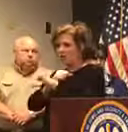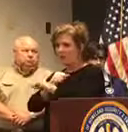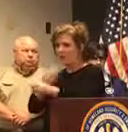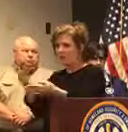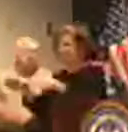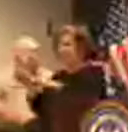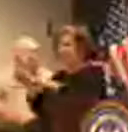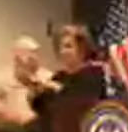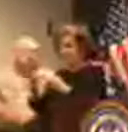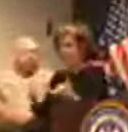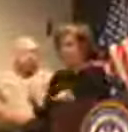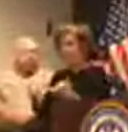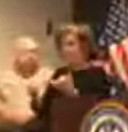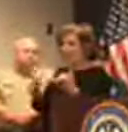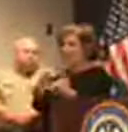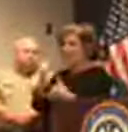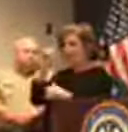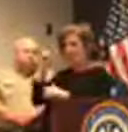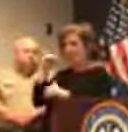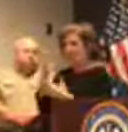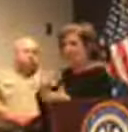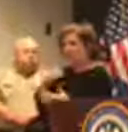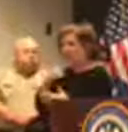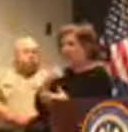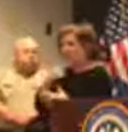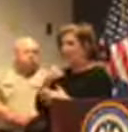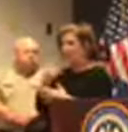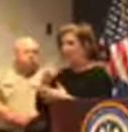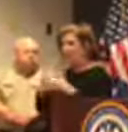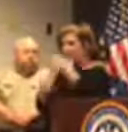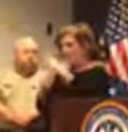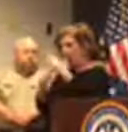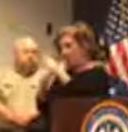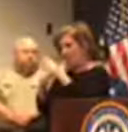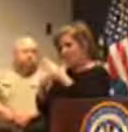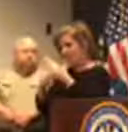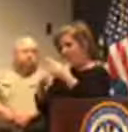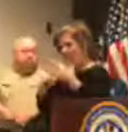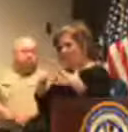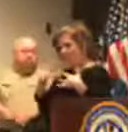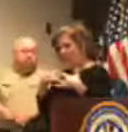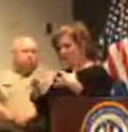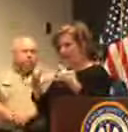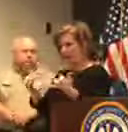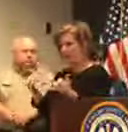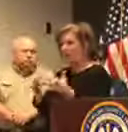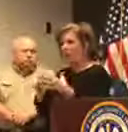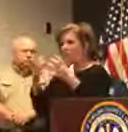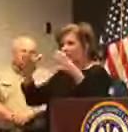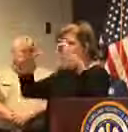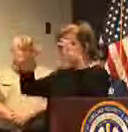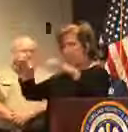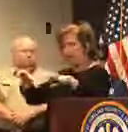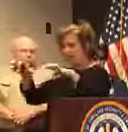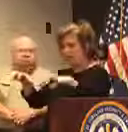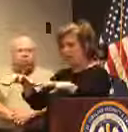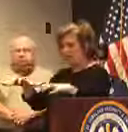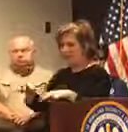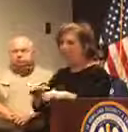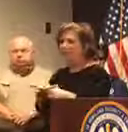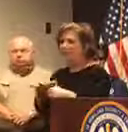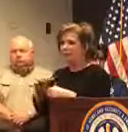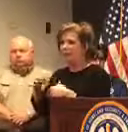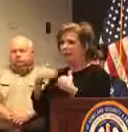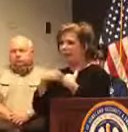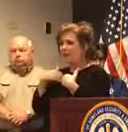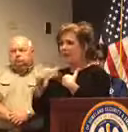as the governor said, I think our main concern right now is the amount of rainfall that will be associated with this event. There is a storm surge associated